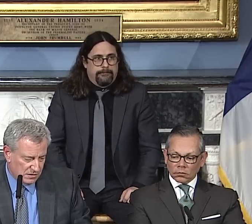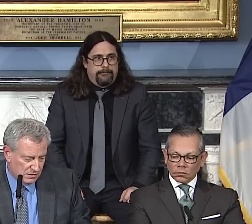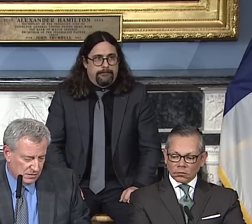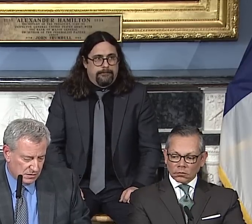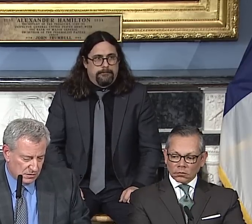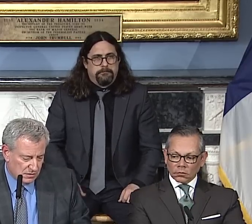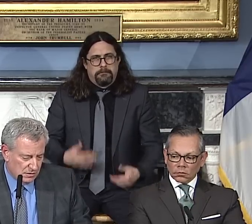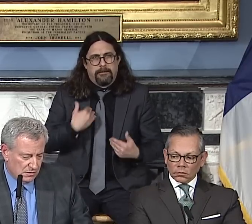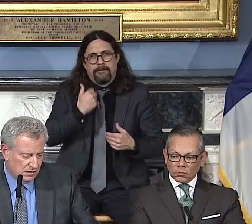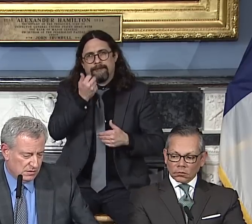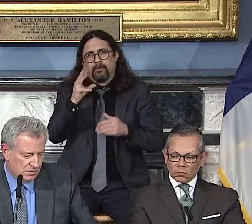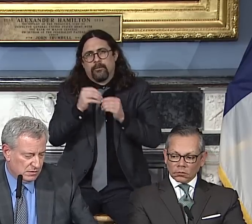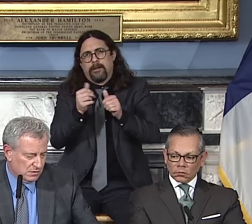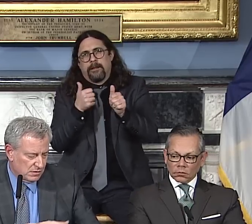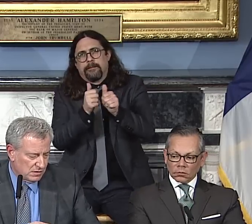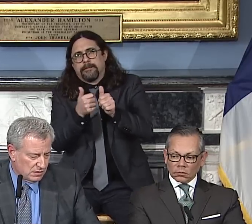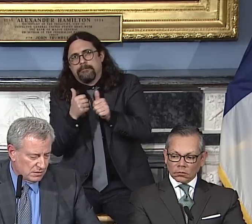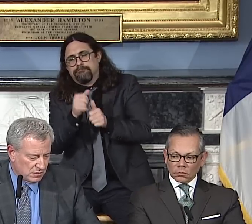updates.